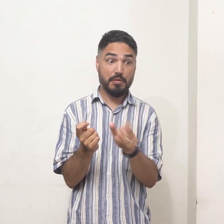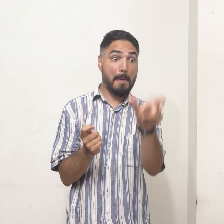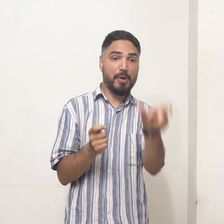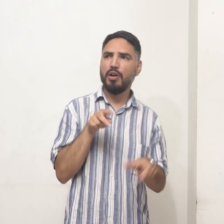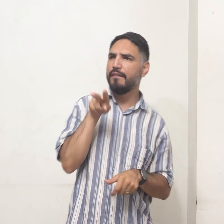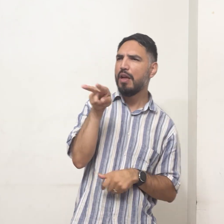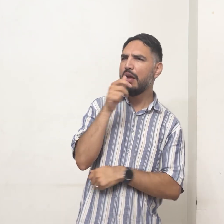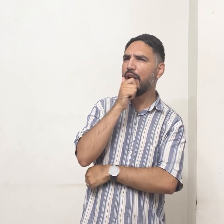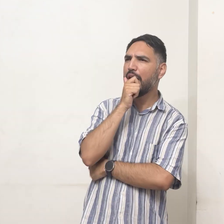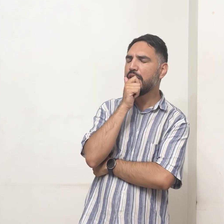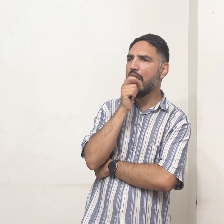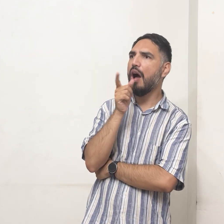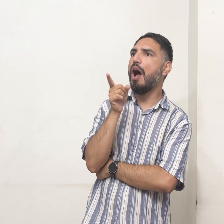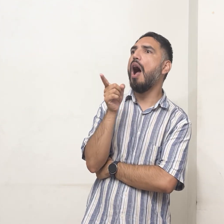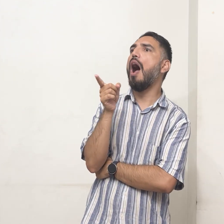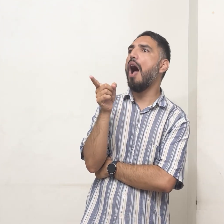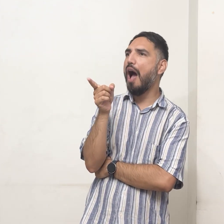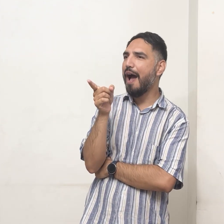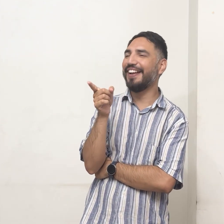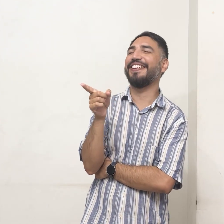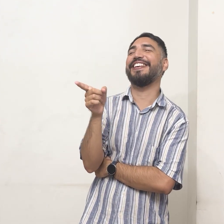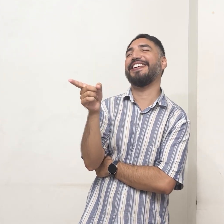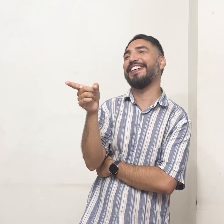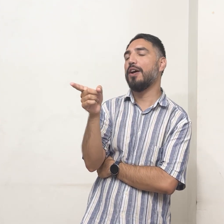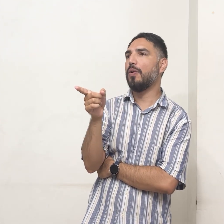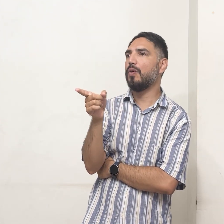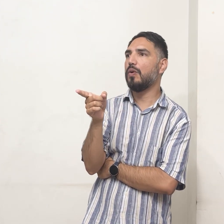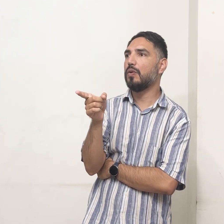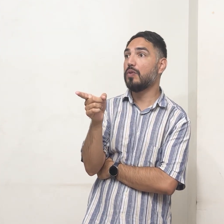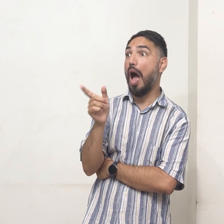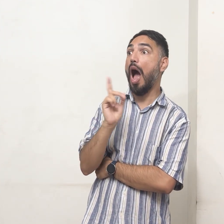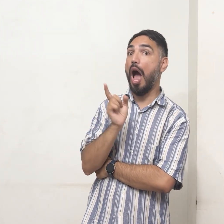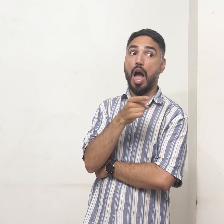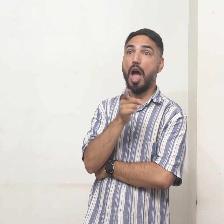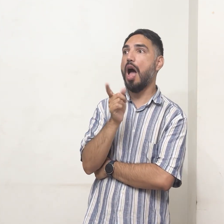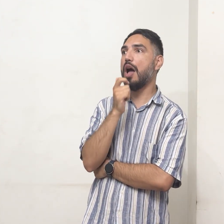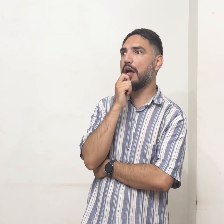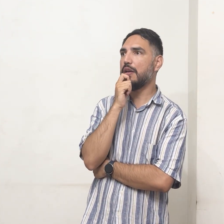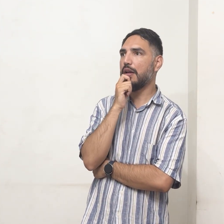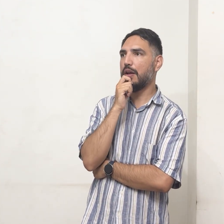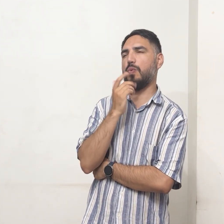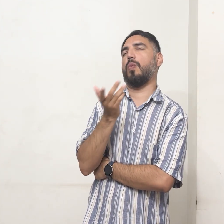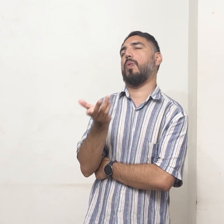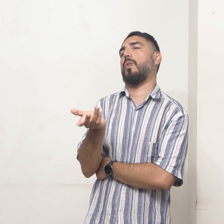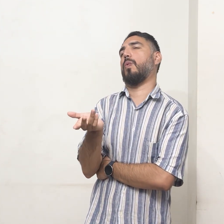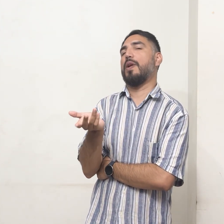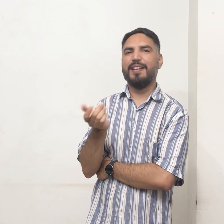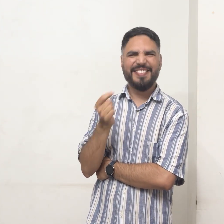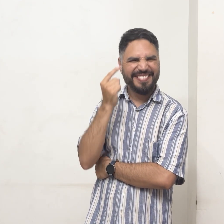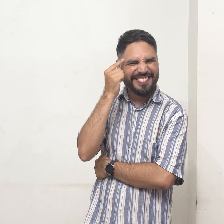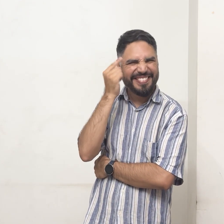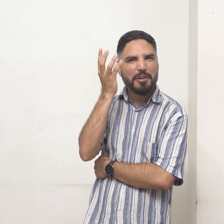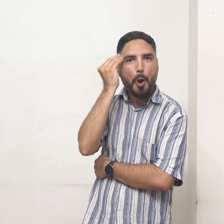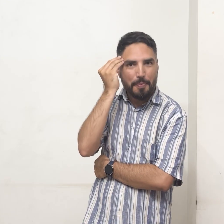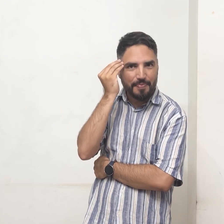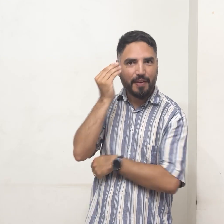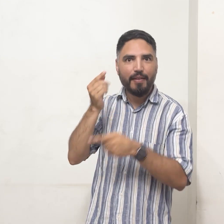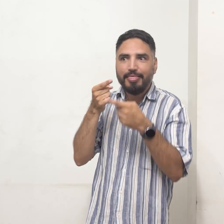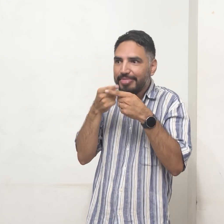the meaning. That way, when the other person sees me, they can understand, oh, it's a joke, or oh, it's serious,